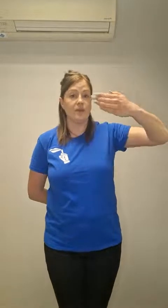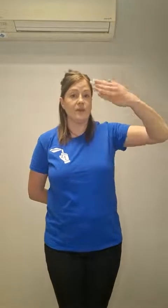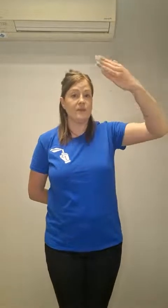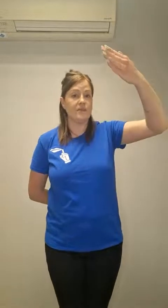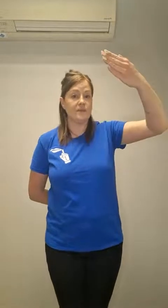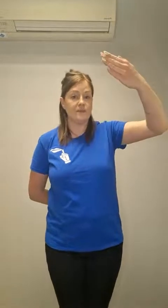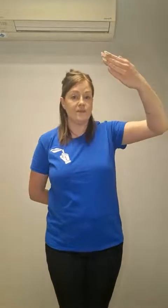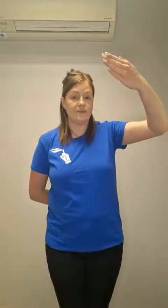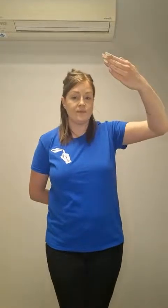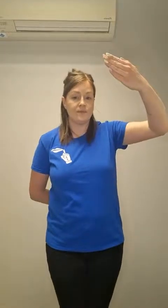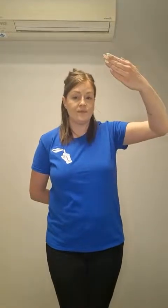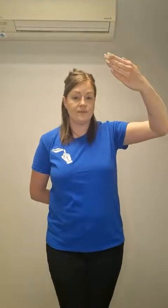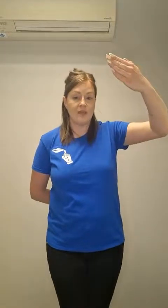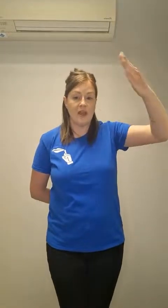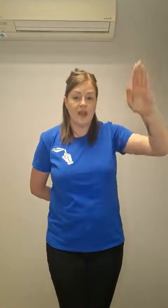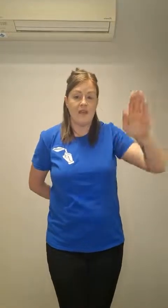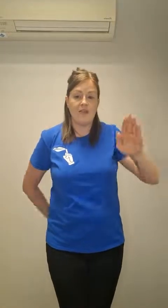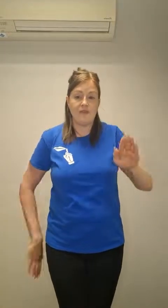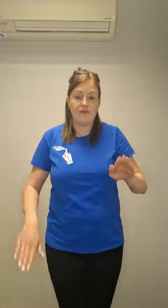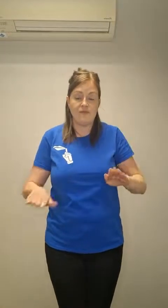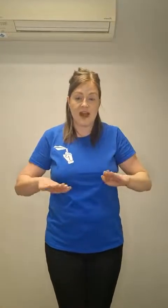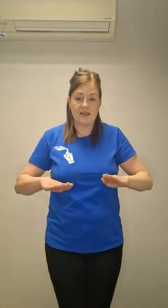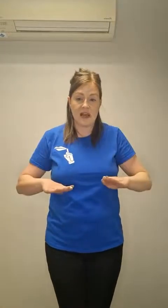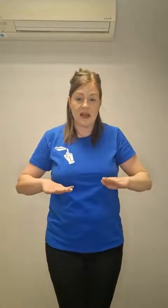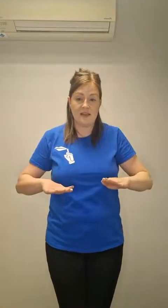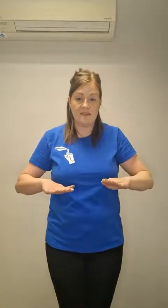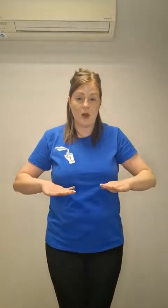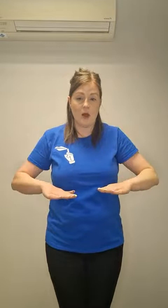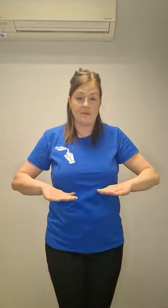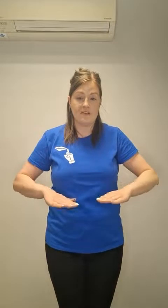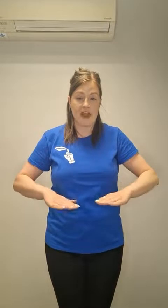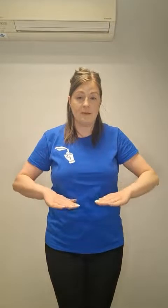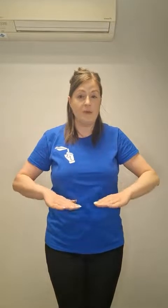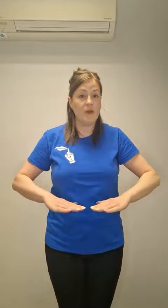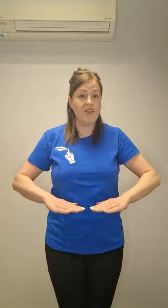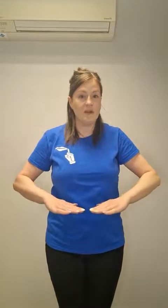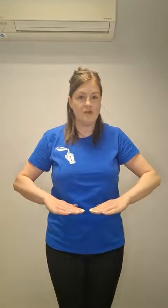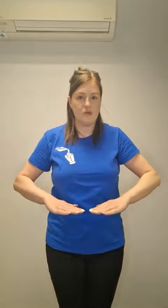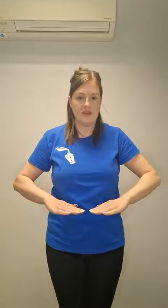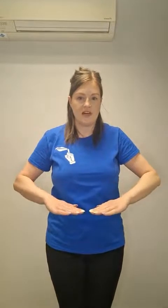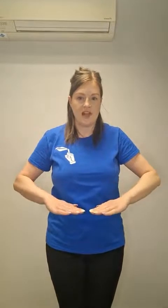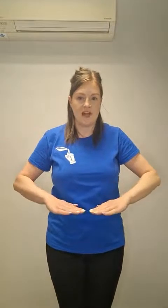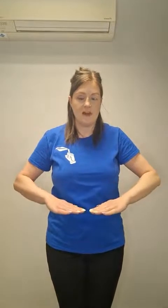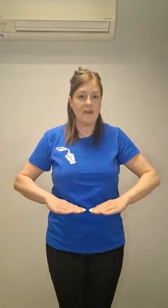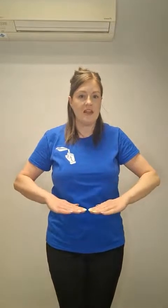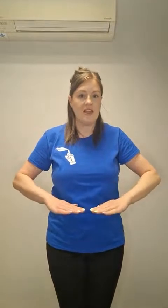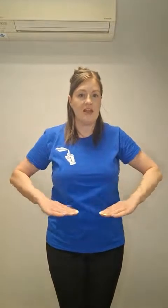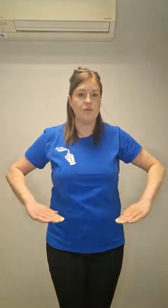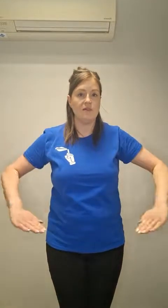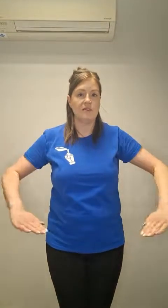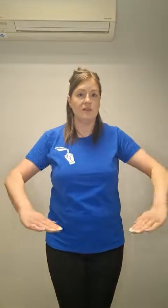circles. Then flat hands, palms down, pointing forward and in, make an inward